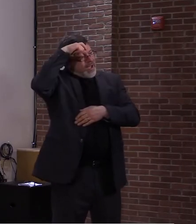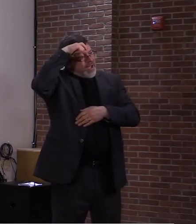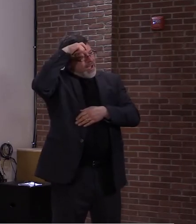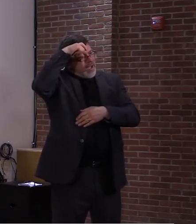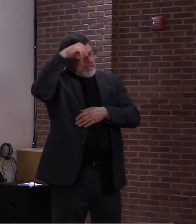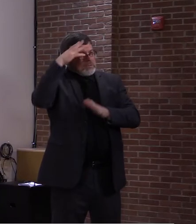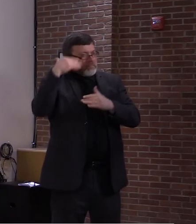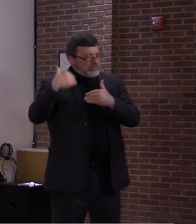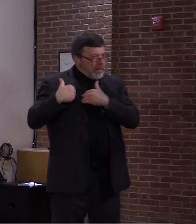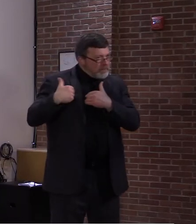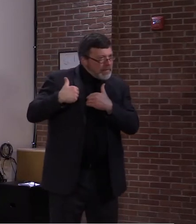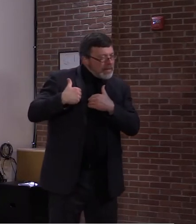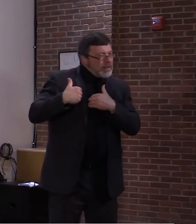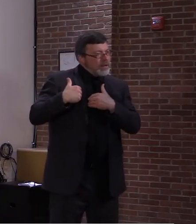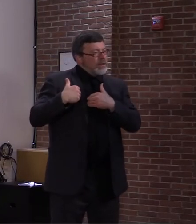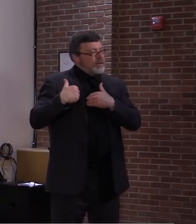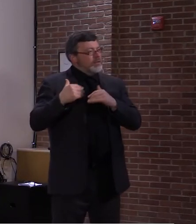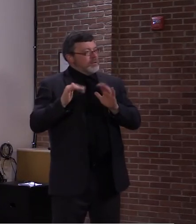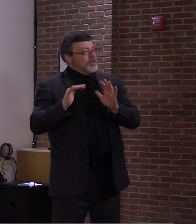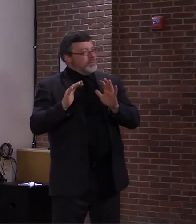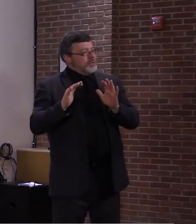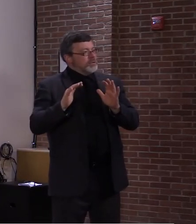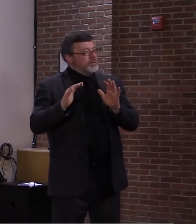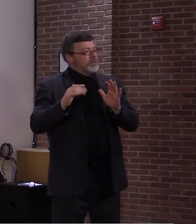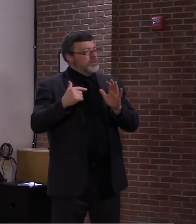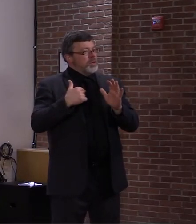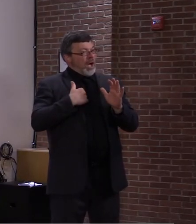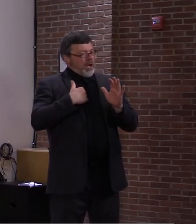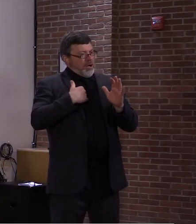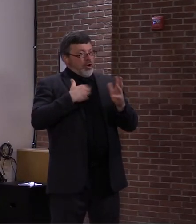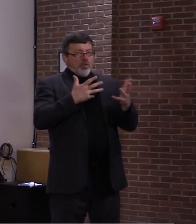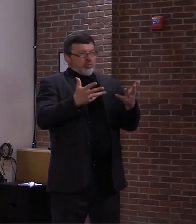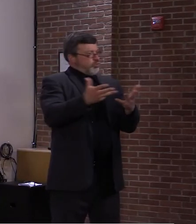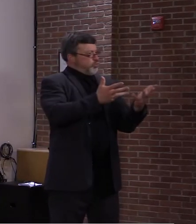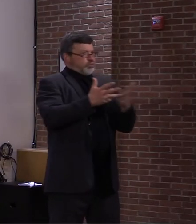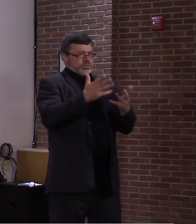social moderate centrist.